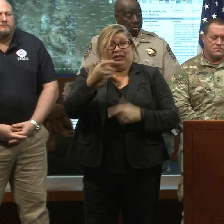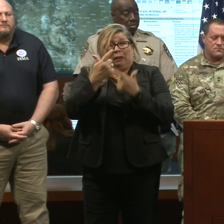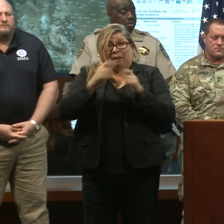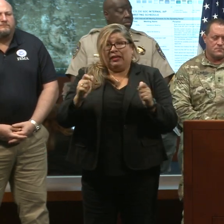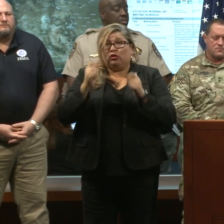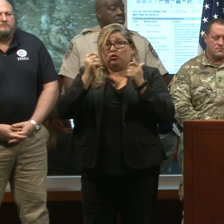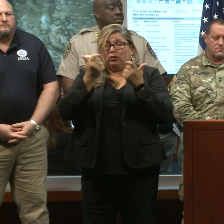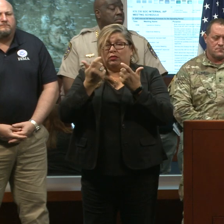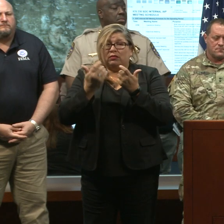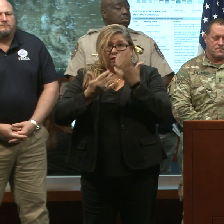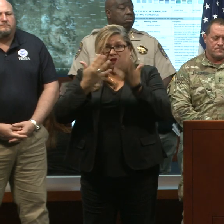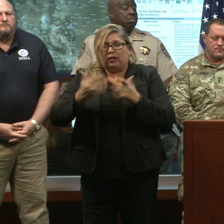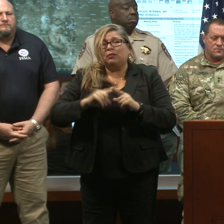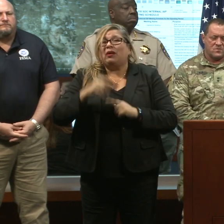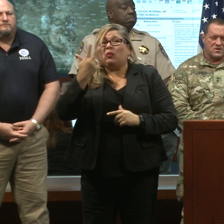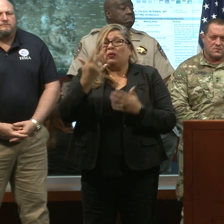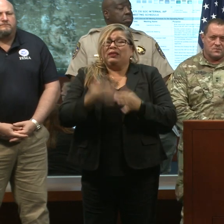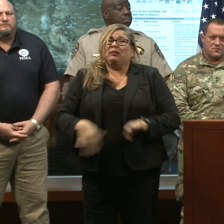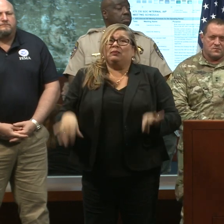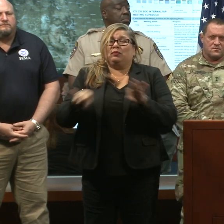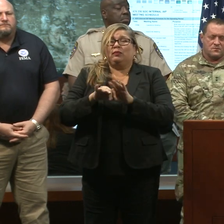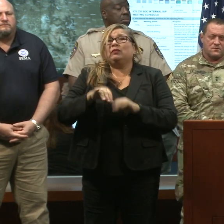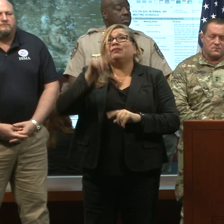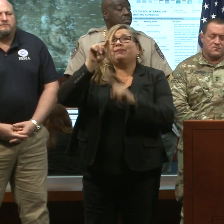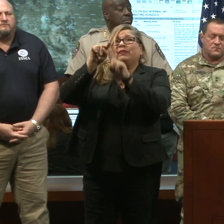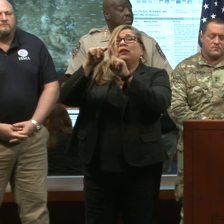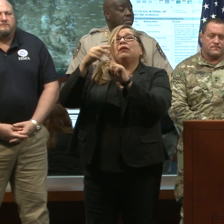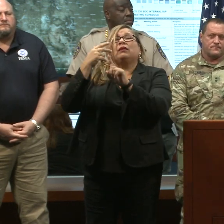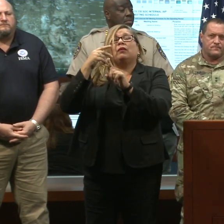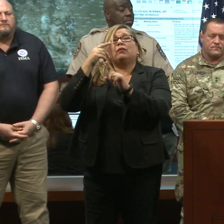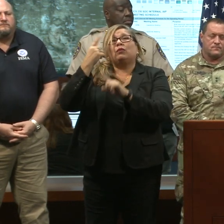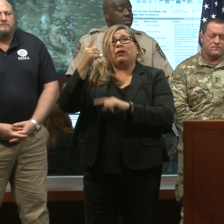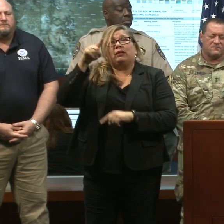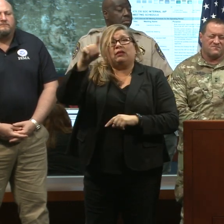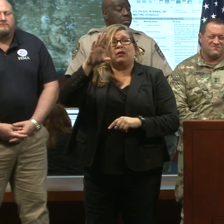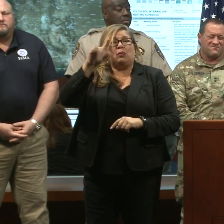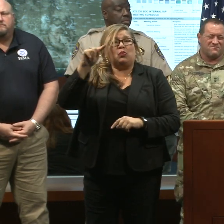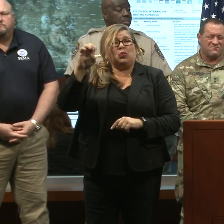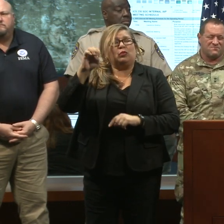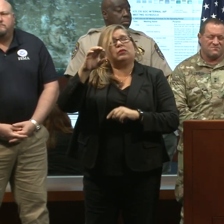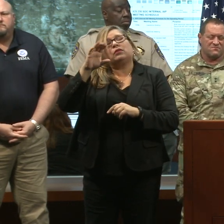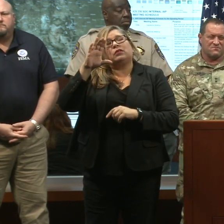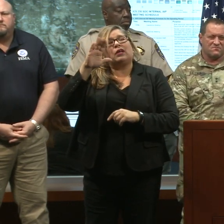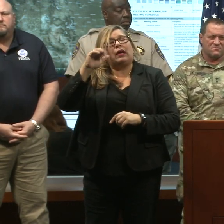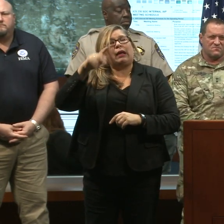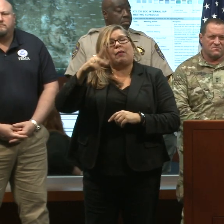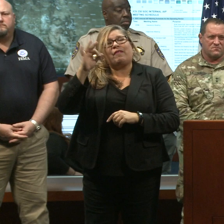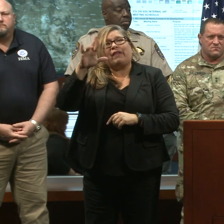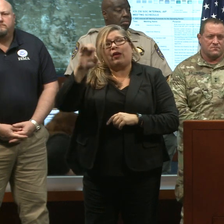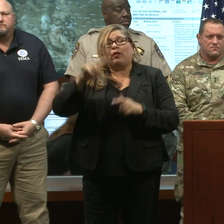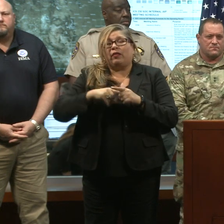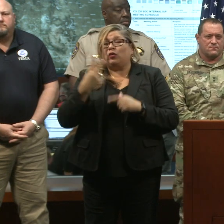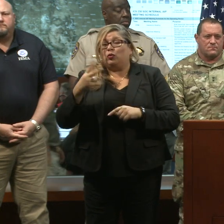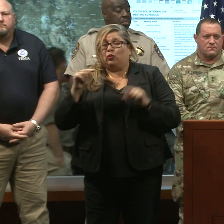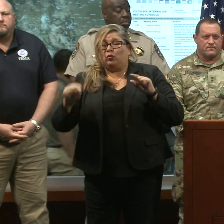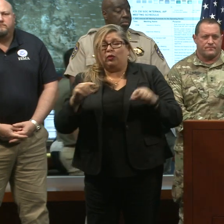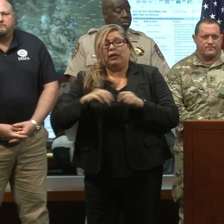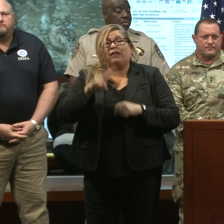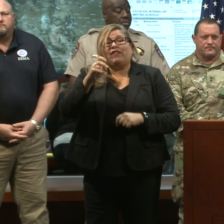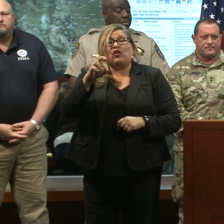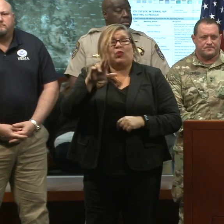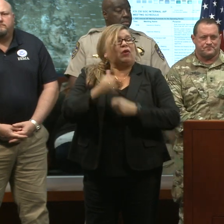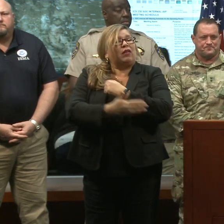are critical. The Camp Fire in Butte County, and the two in Ventura County, the Hill Fire and the Wolseley